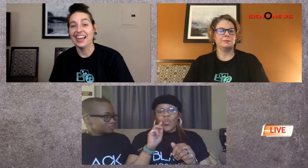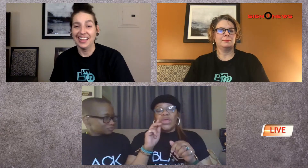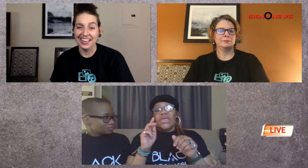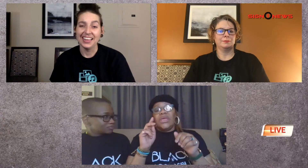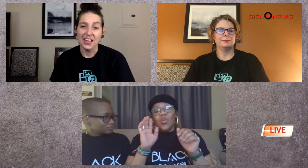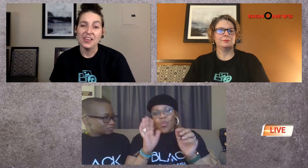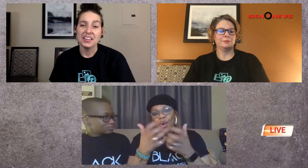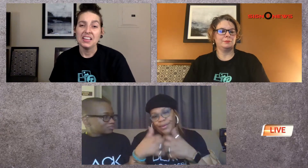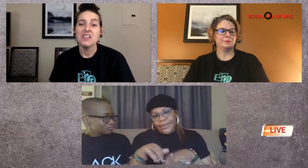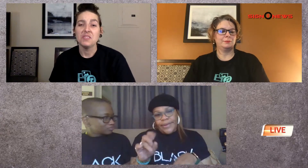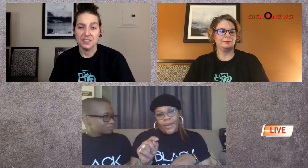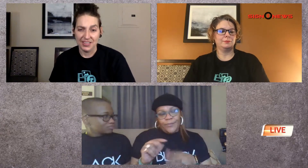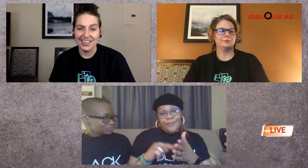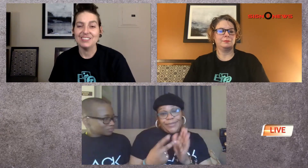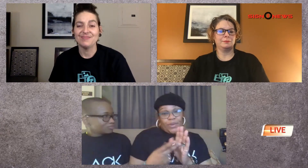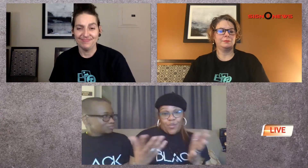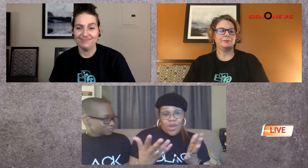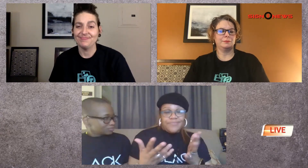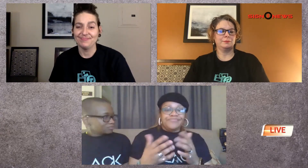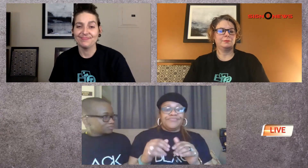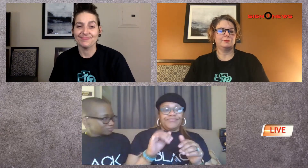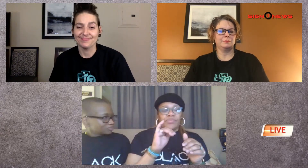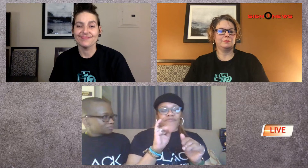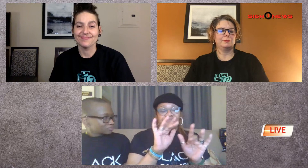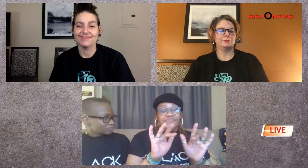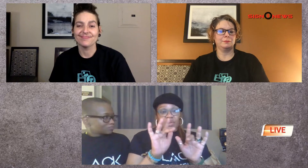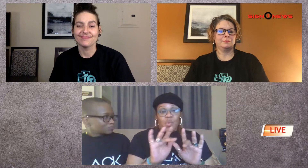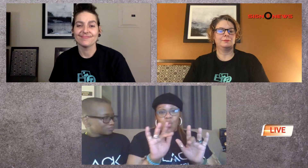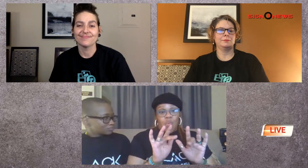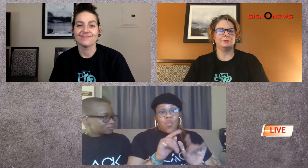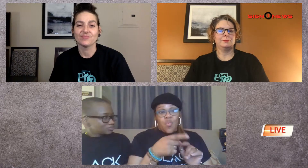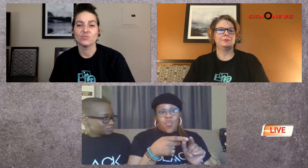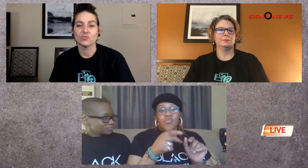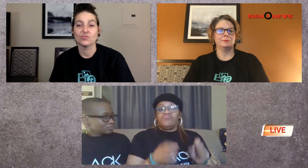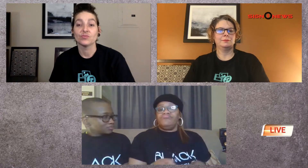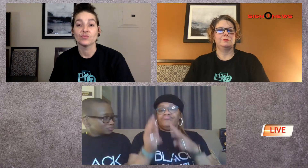We didn't want to lose not one audience member, but, you know,